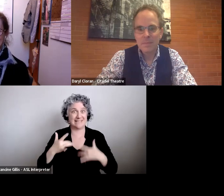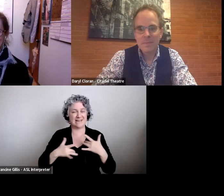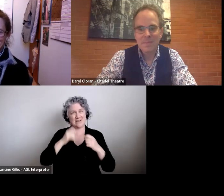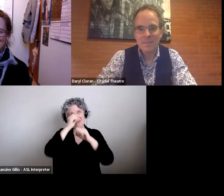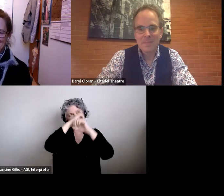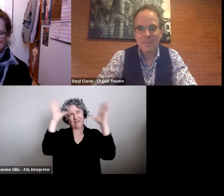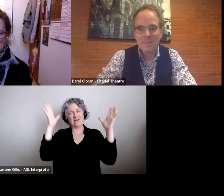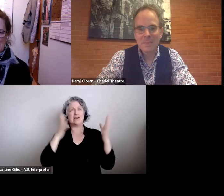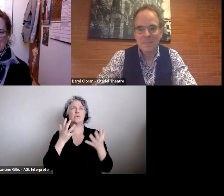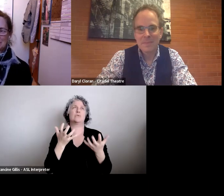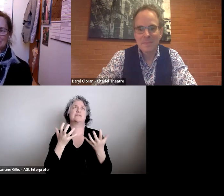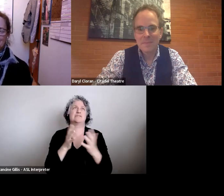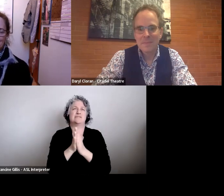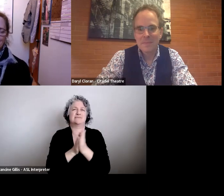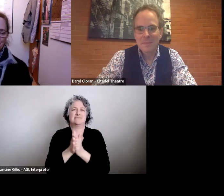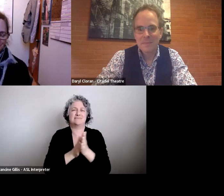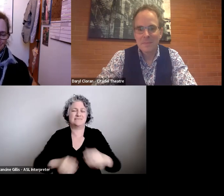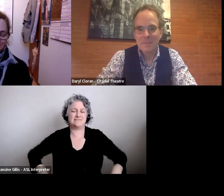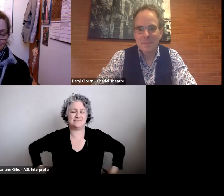thought.